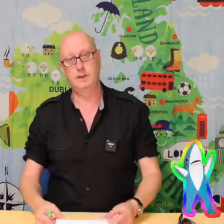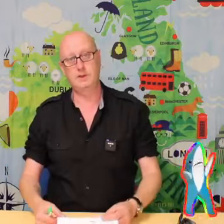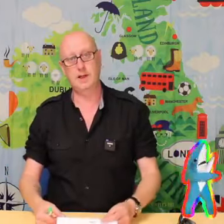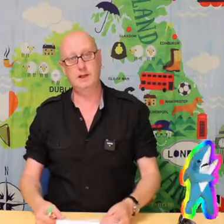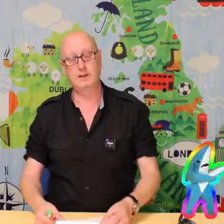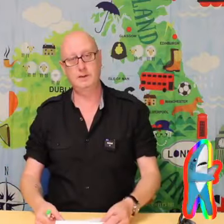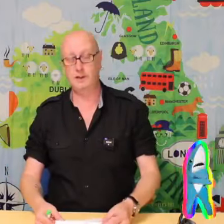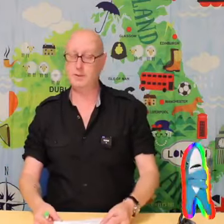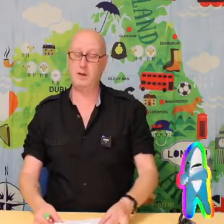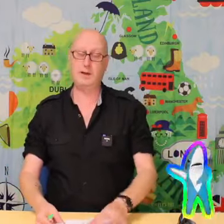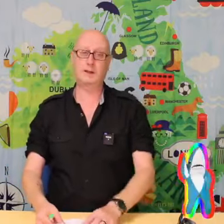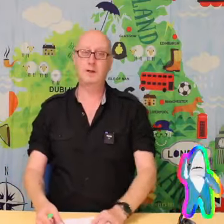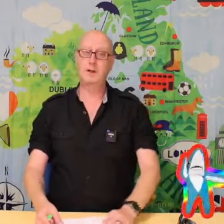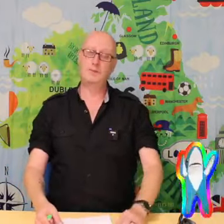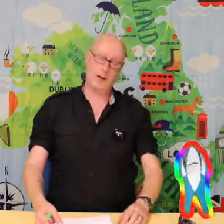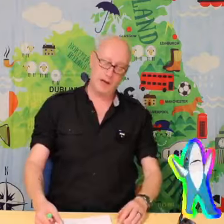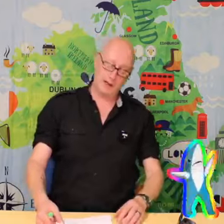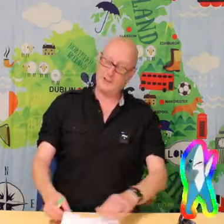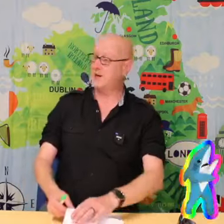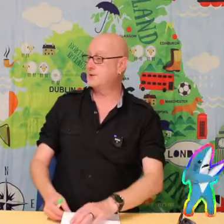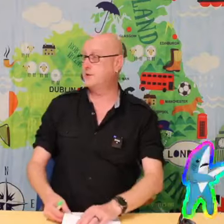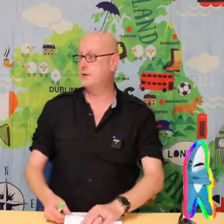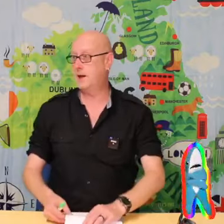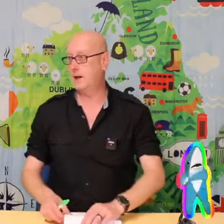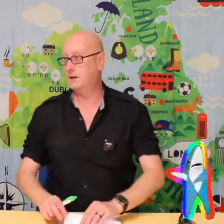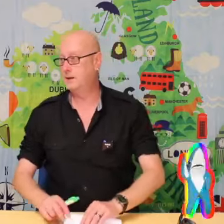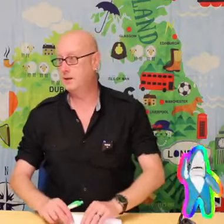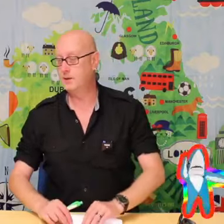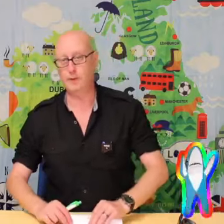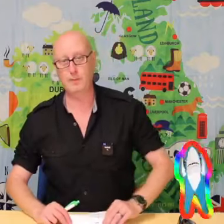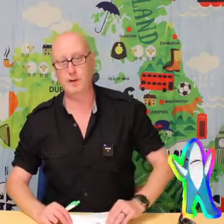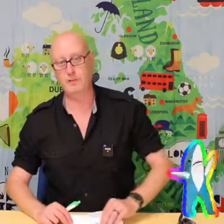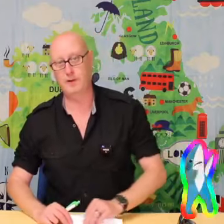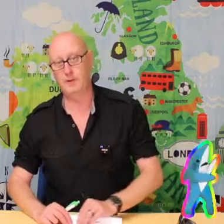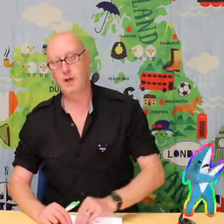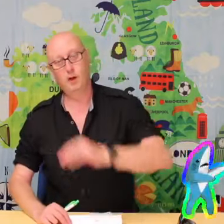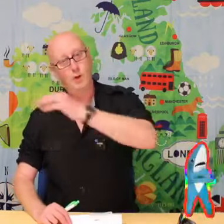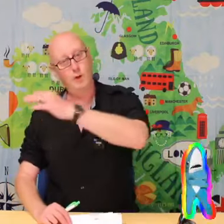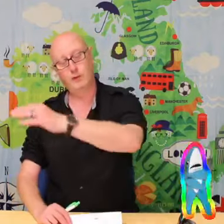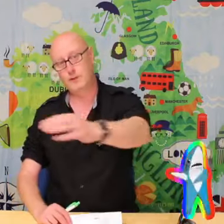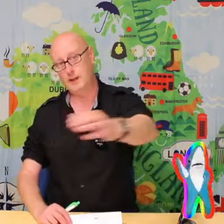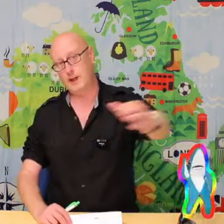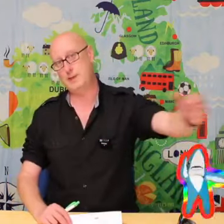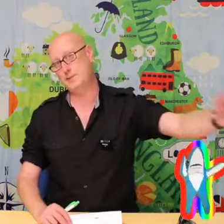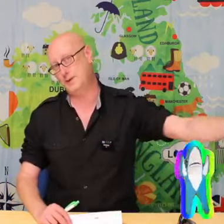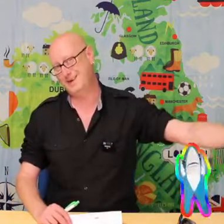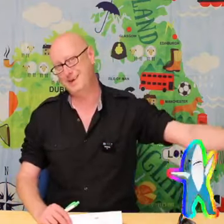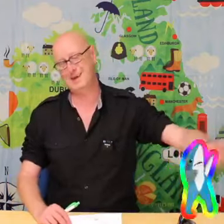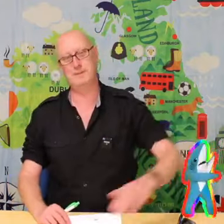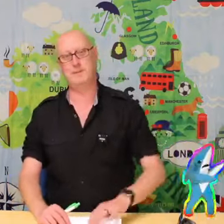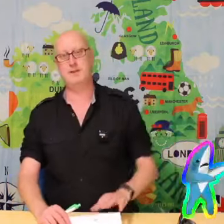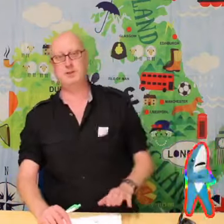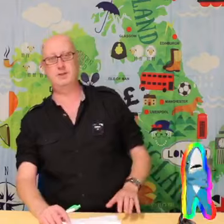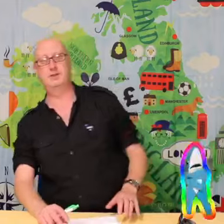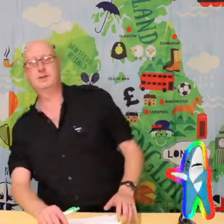his bedroom. Yeah, it'd be all right, that. But he'll be standing on the viewing platform overlooking the apron. I'd imagine. Now, if he's